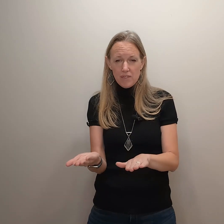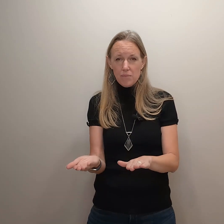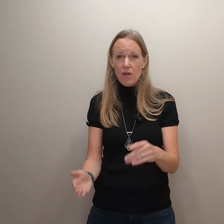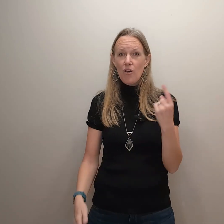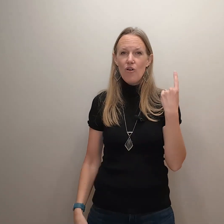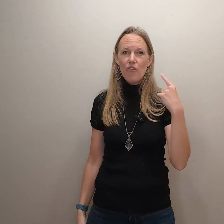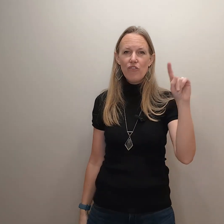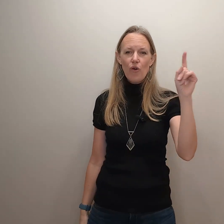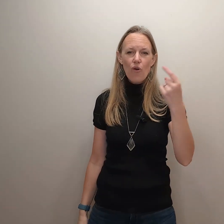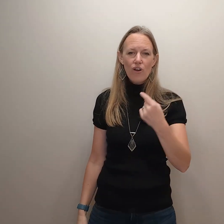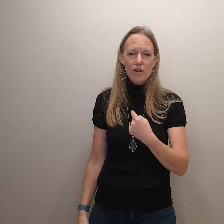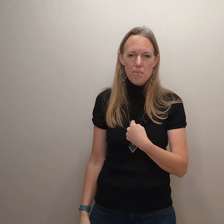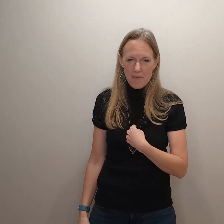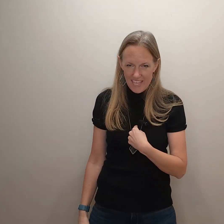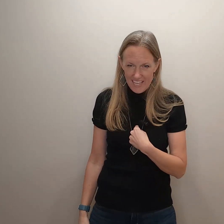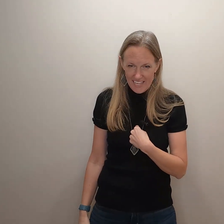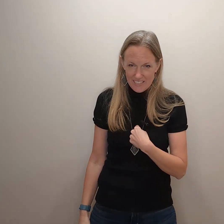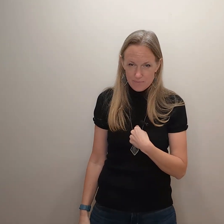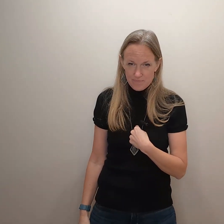them. For me.